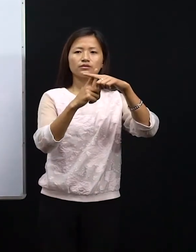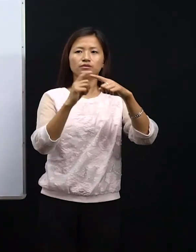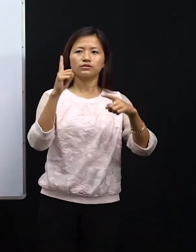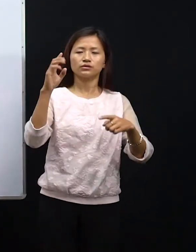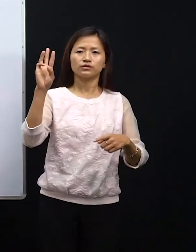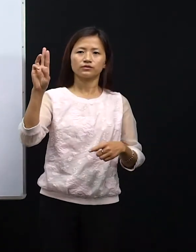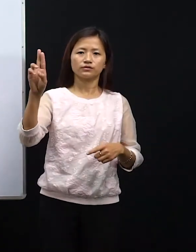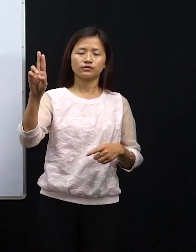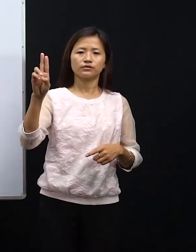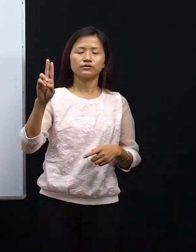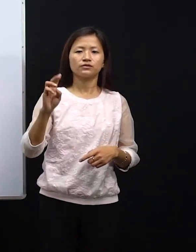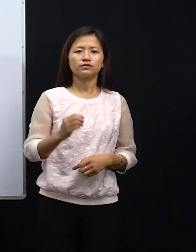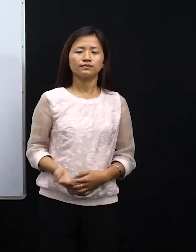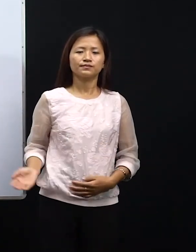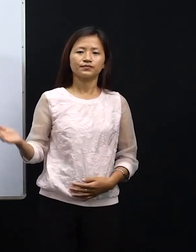from